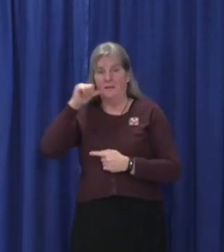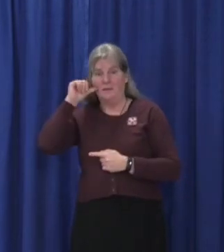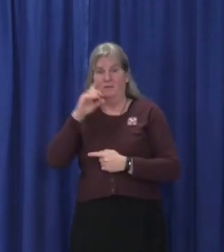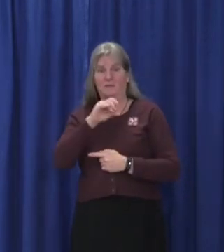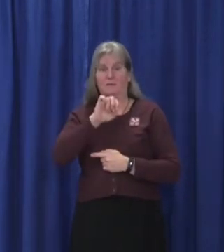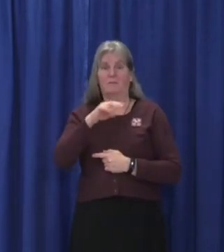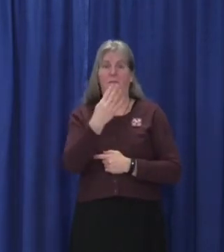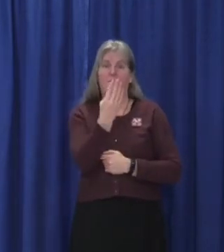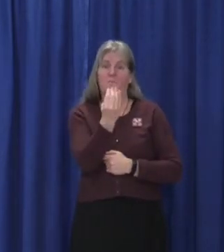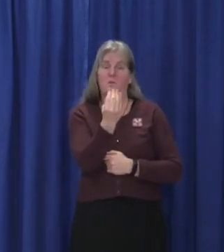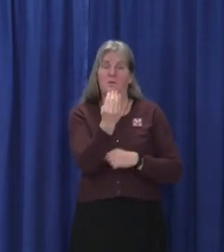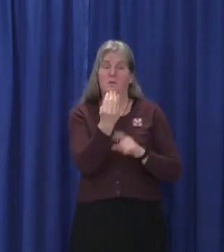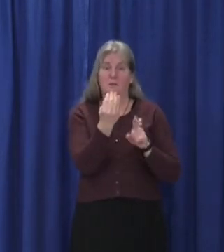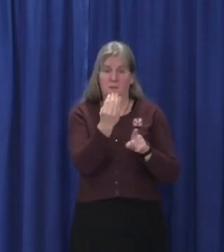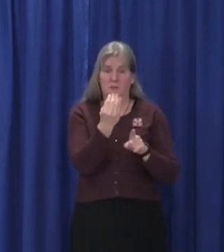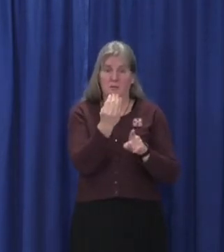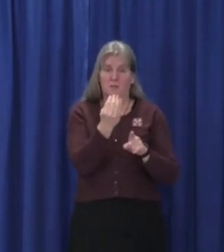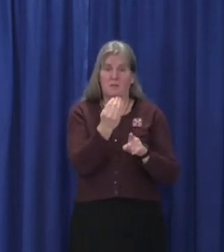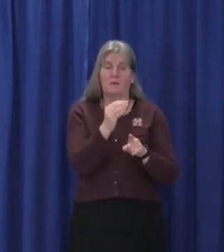the 14th,